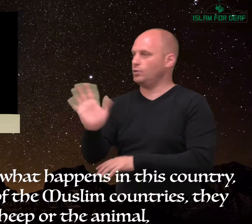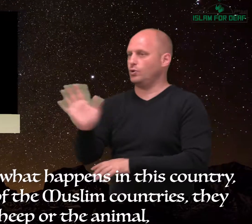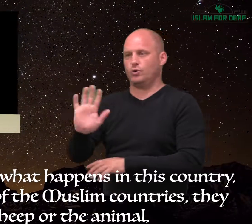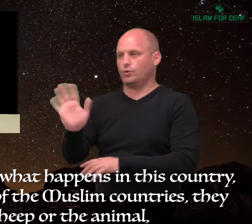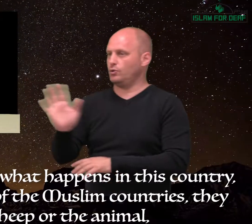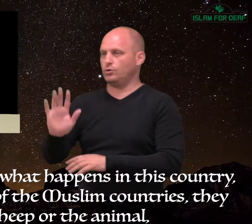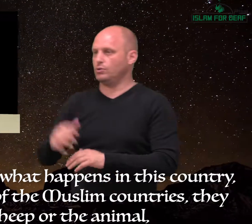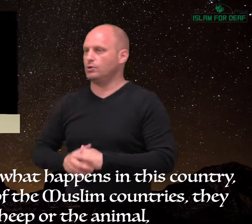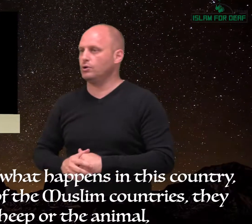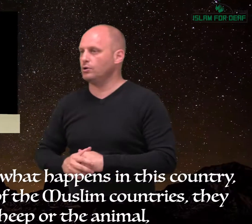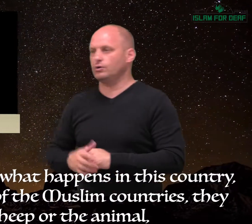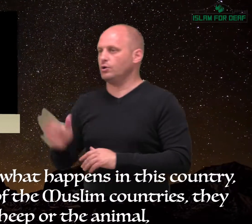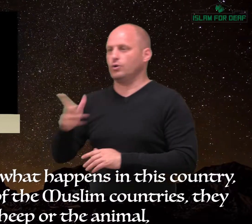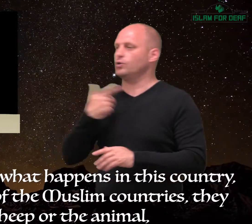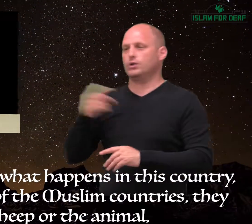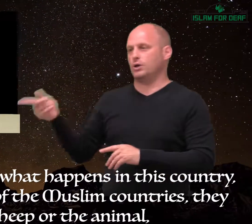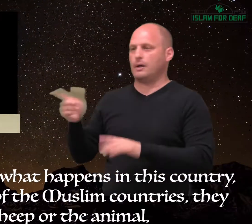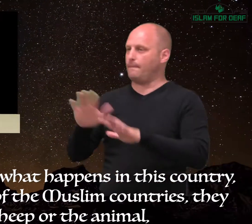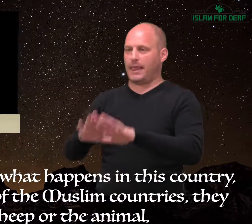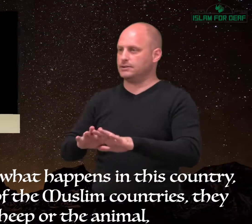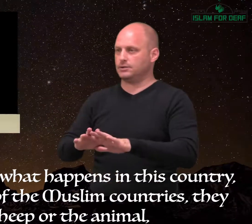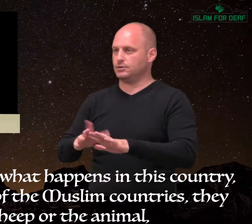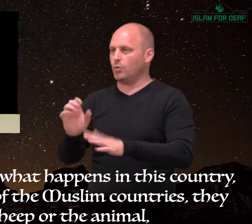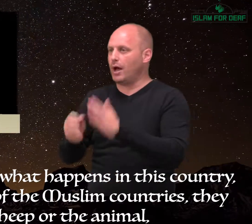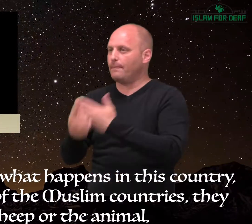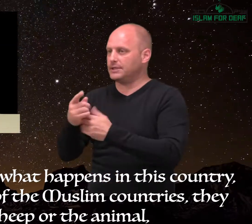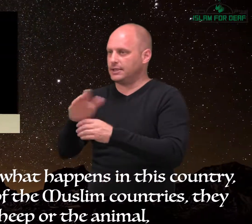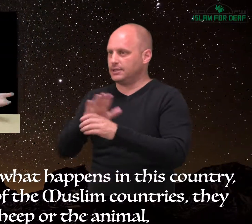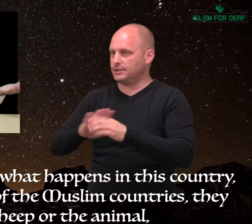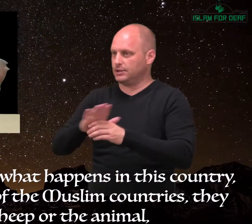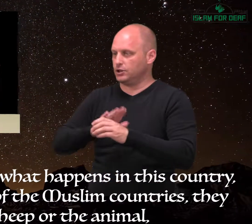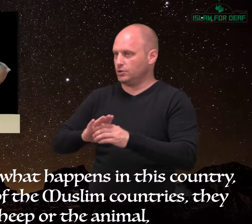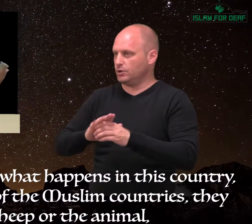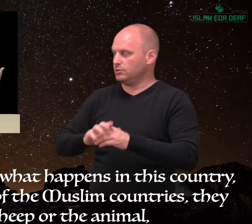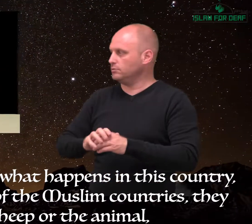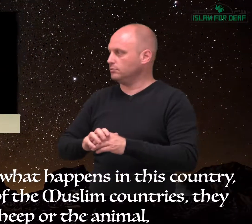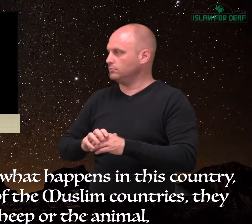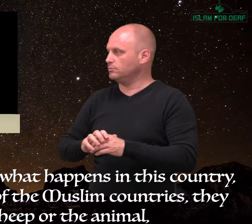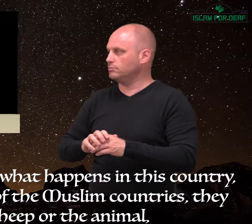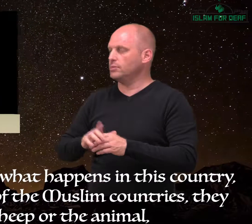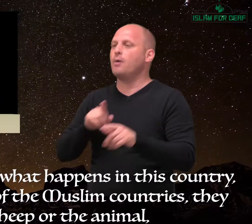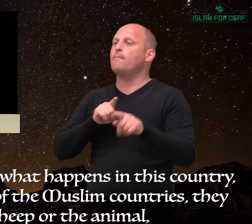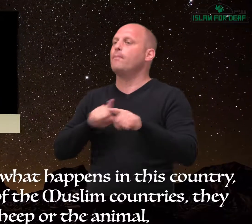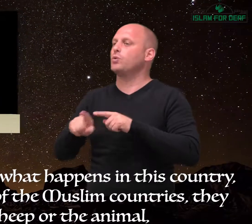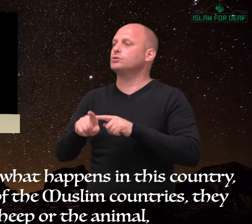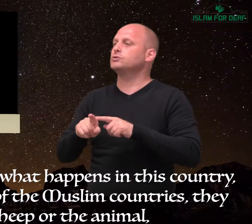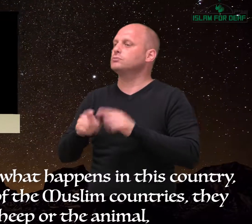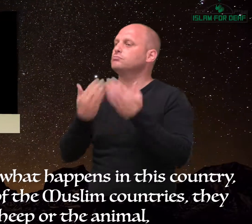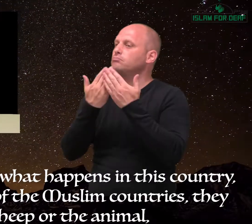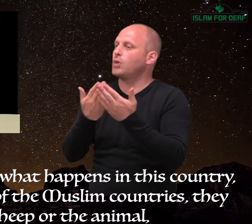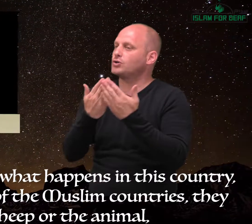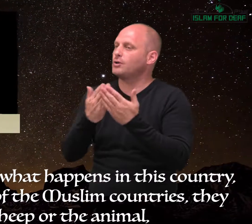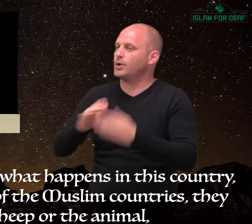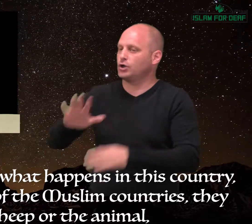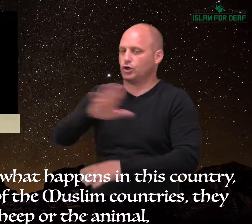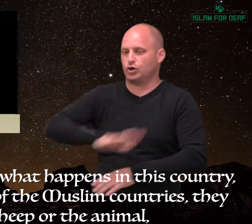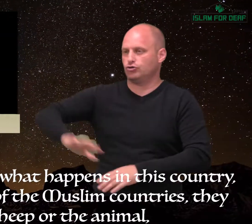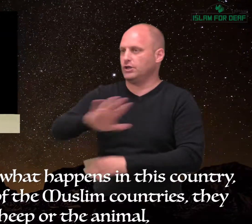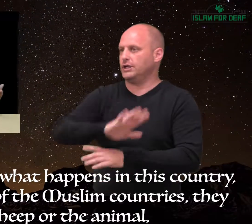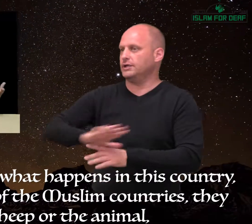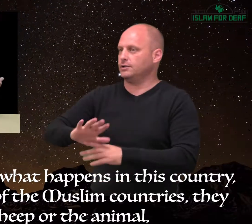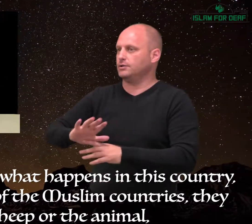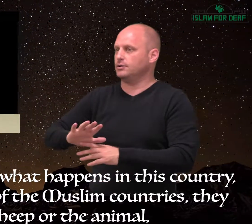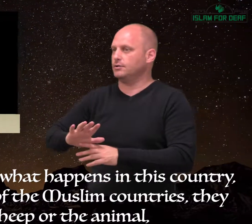no. No, simply what happens in this country, obviously in most of the Muslim countries, okay, they